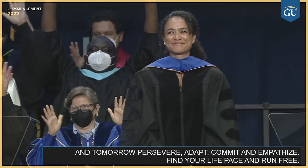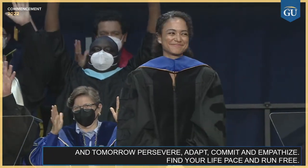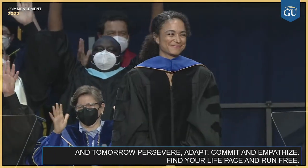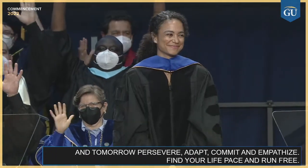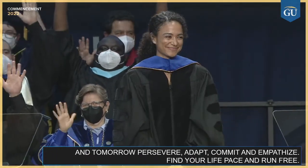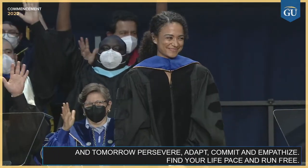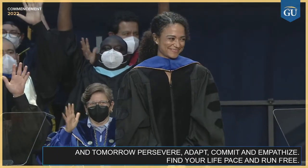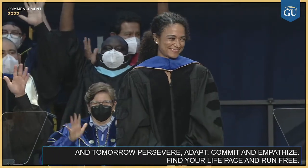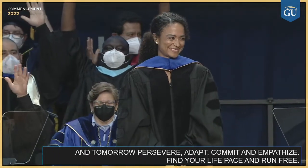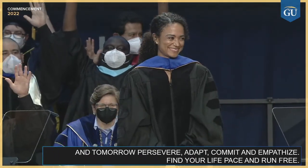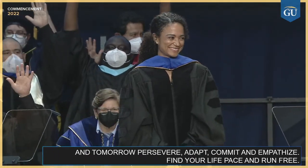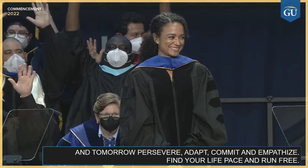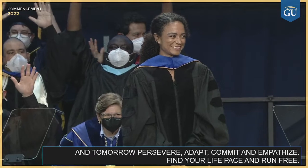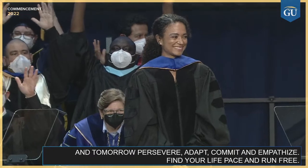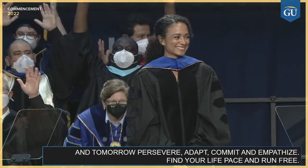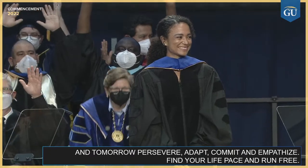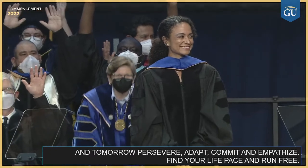All right.